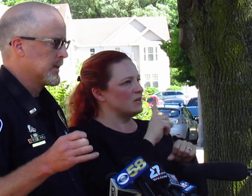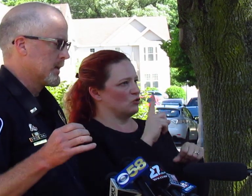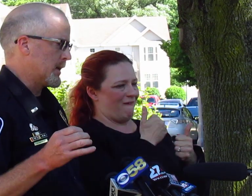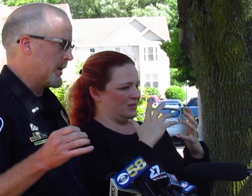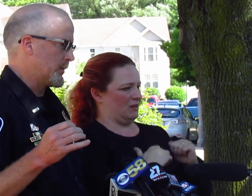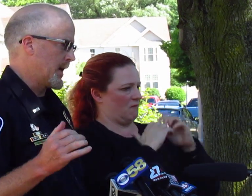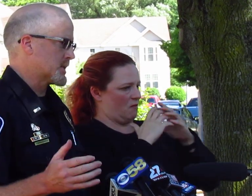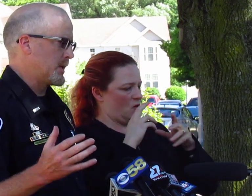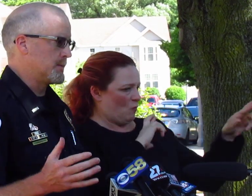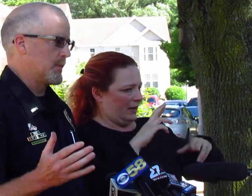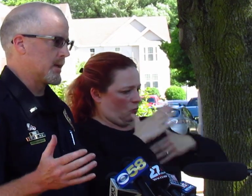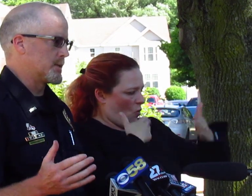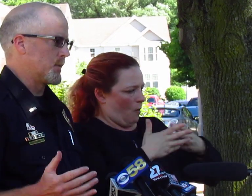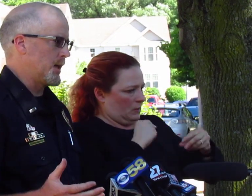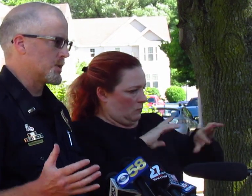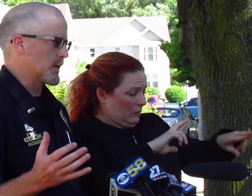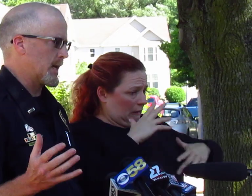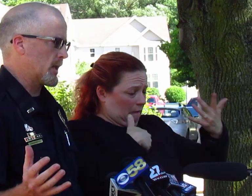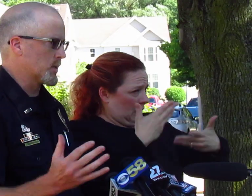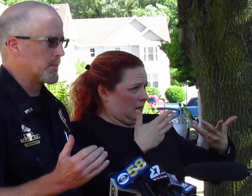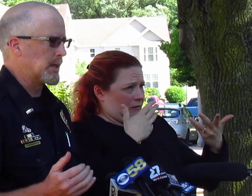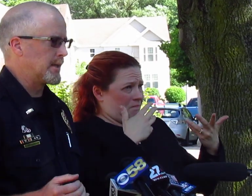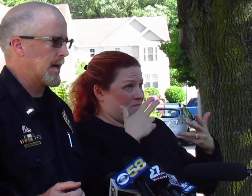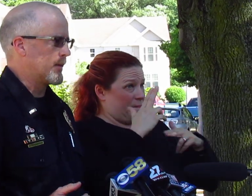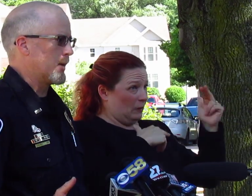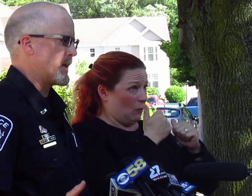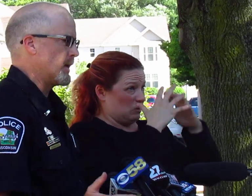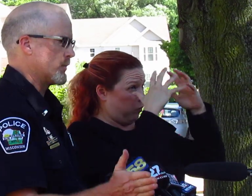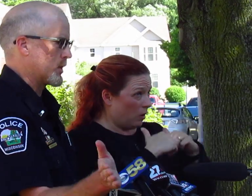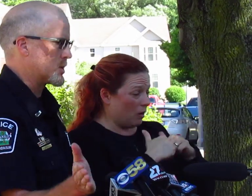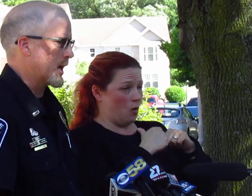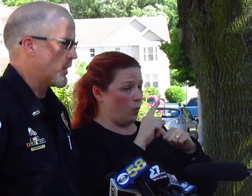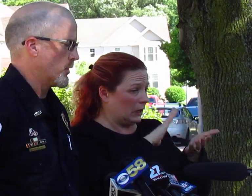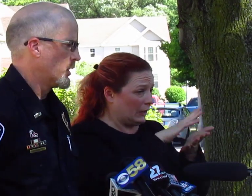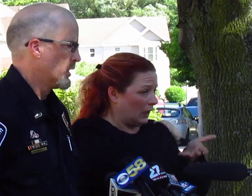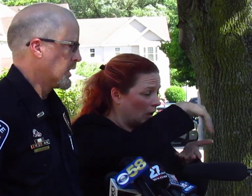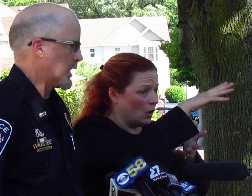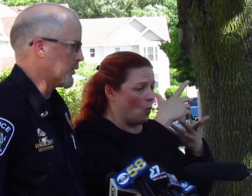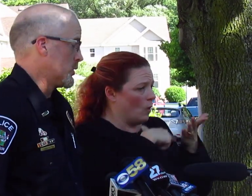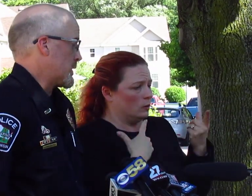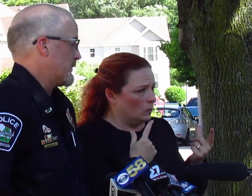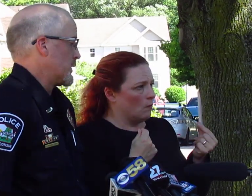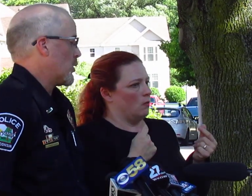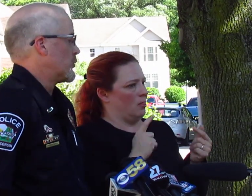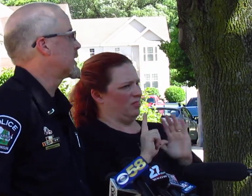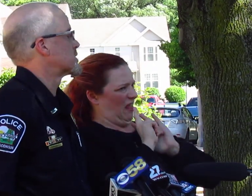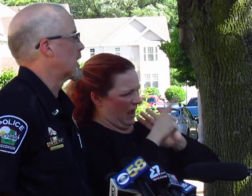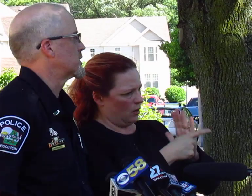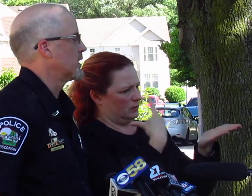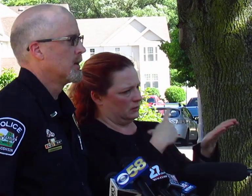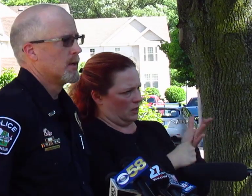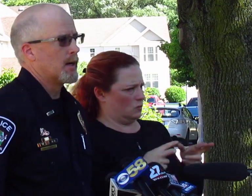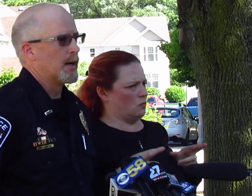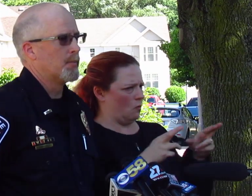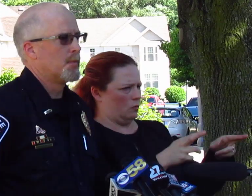raised. There has to be a determination exactly what's going to be cleaned out of there. And then we're going to talk about road travel and road